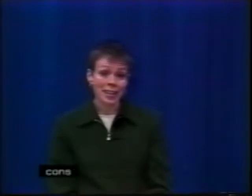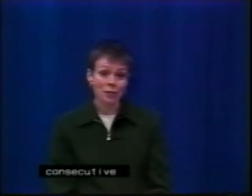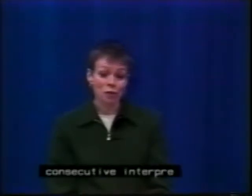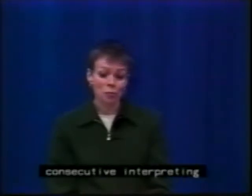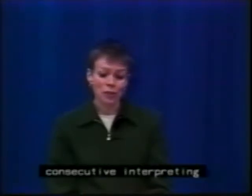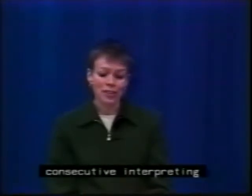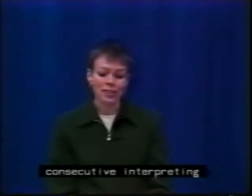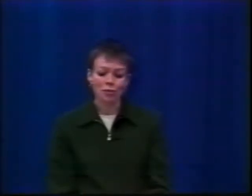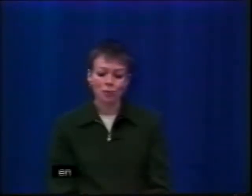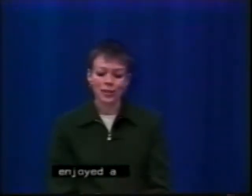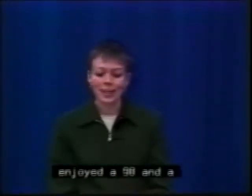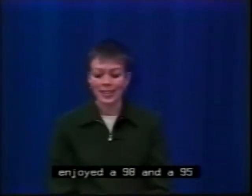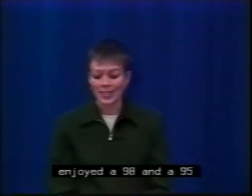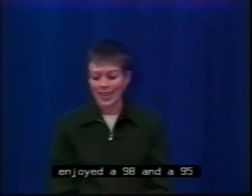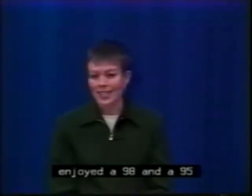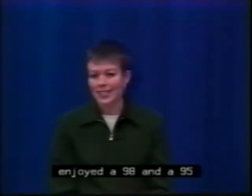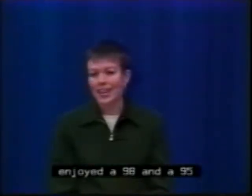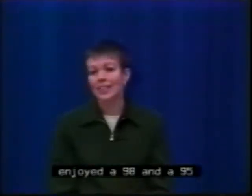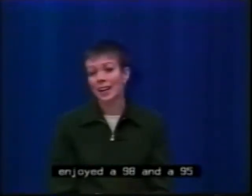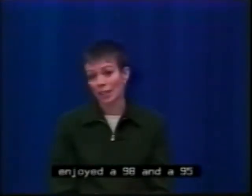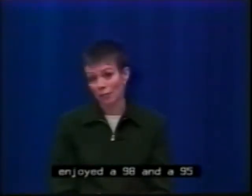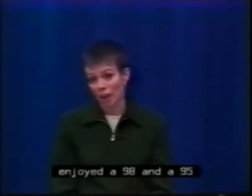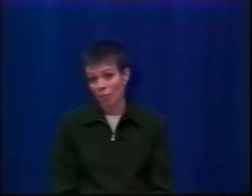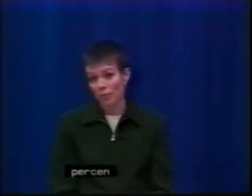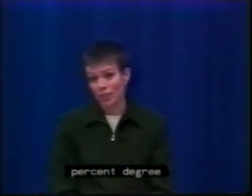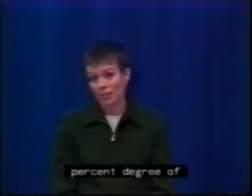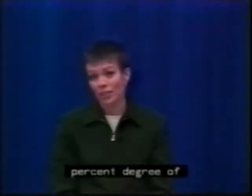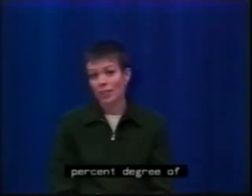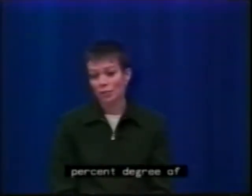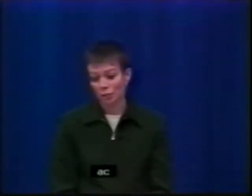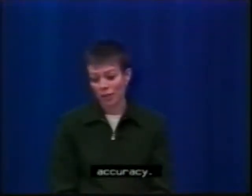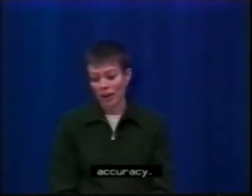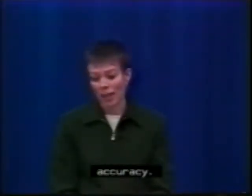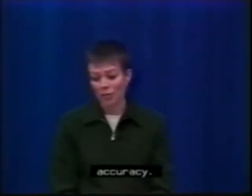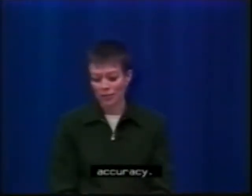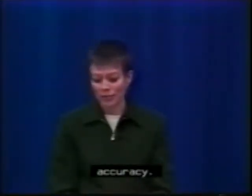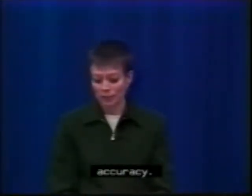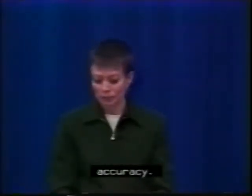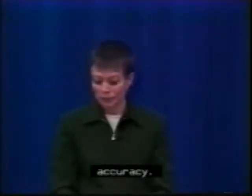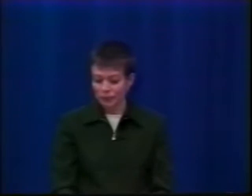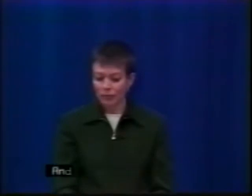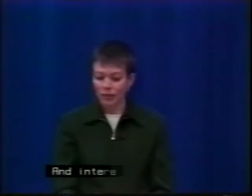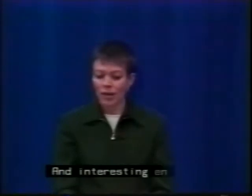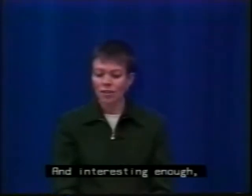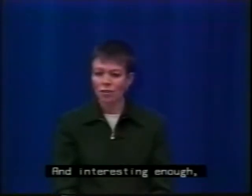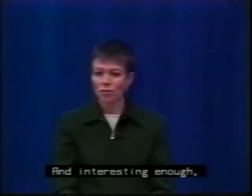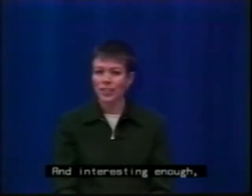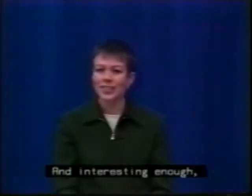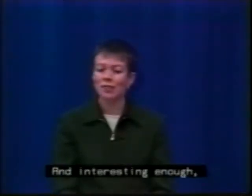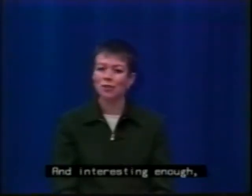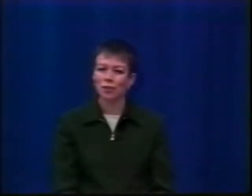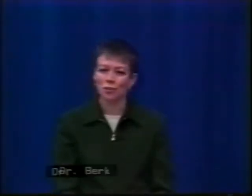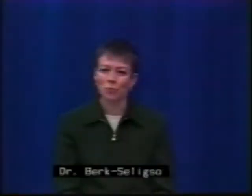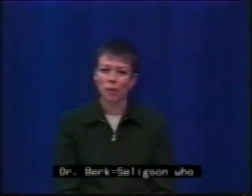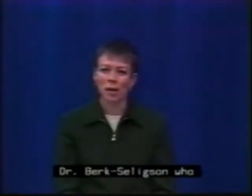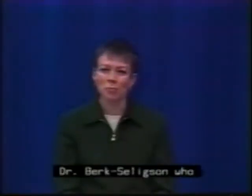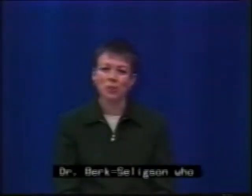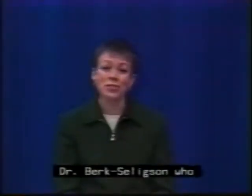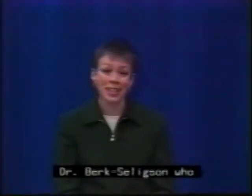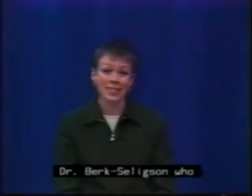consecutive interpreting enjoyed a 98% and a 95% degree of accuracy. And interesting enough, Dr. Birk